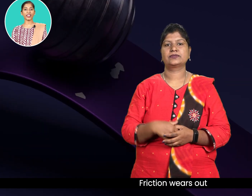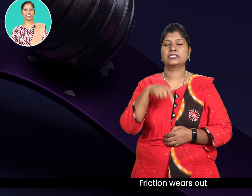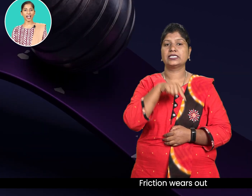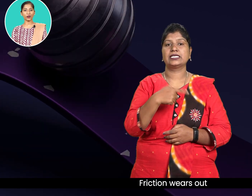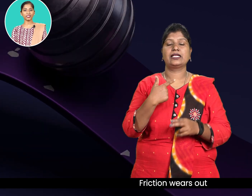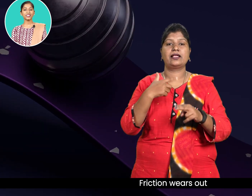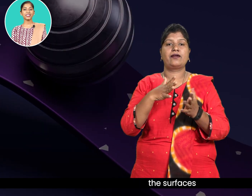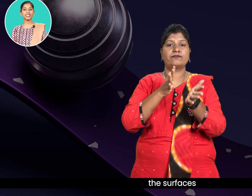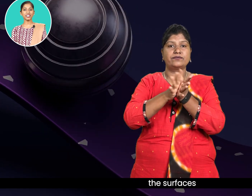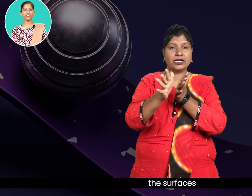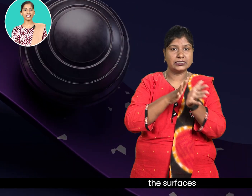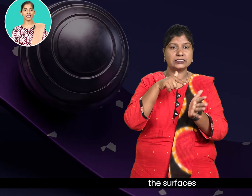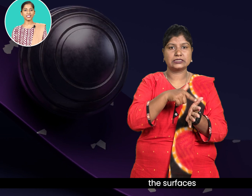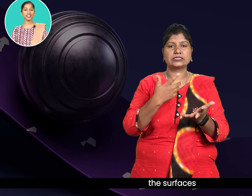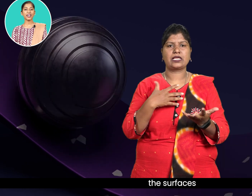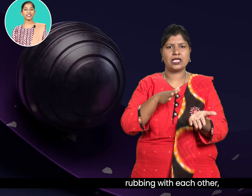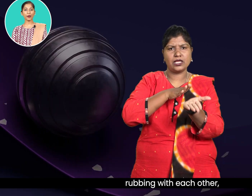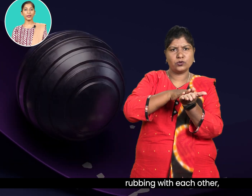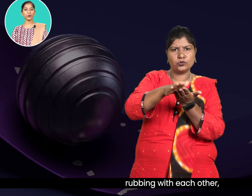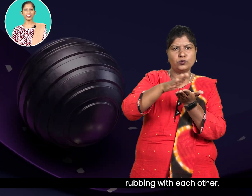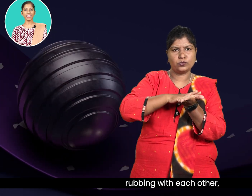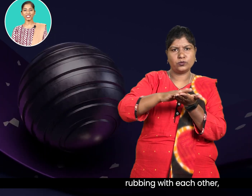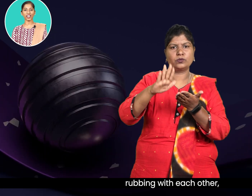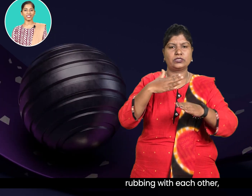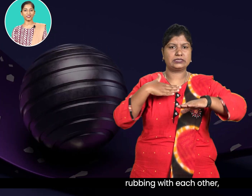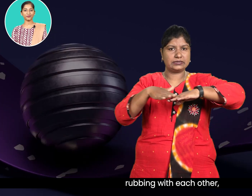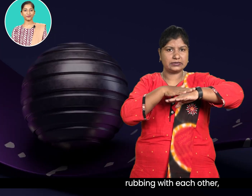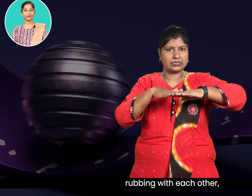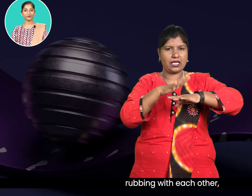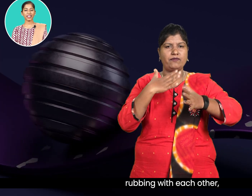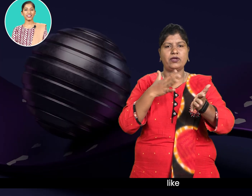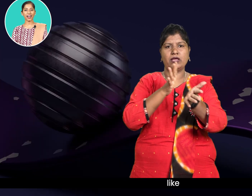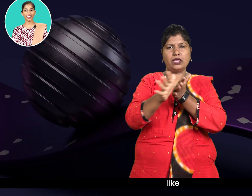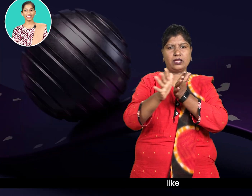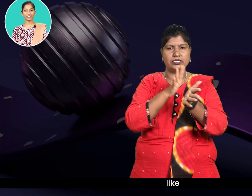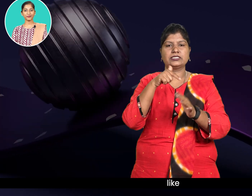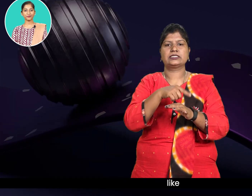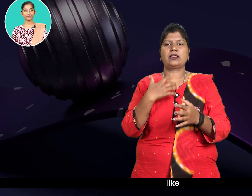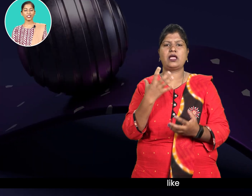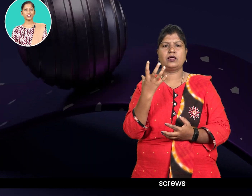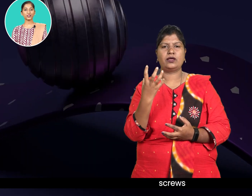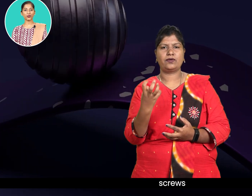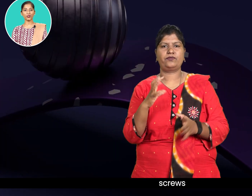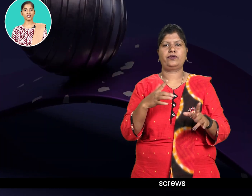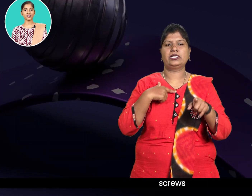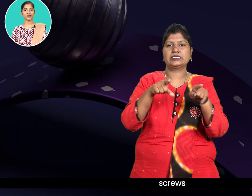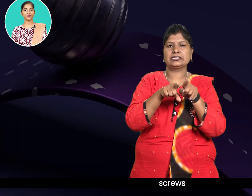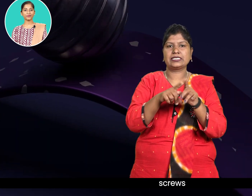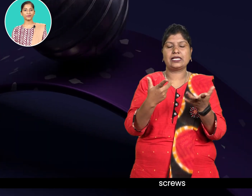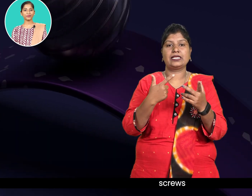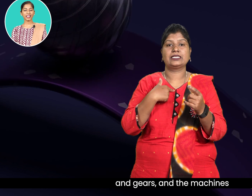Friction wears out the surfaces rubbing with each other, like